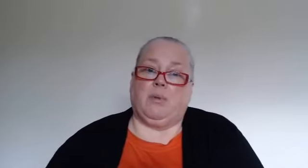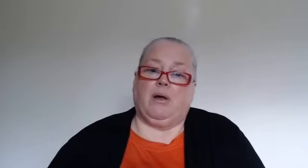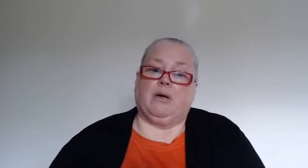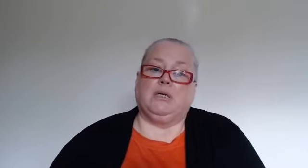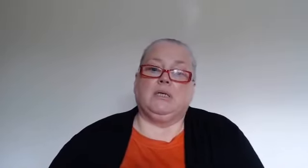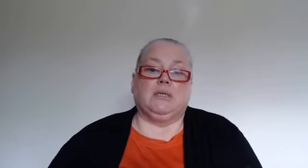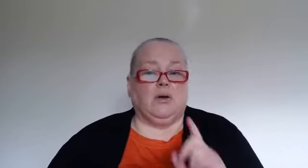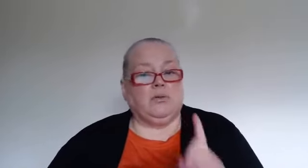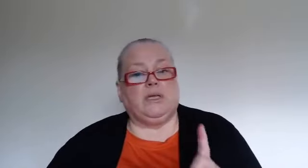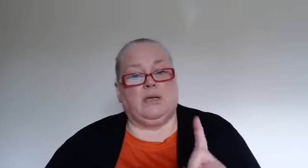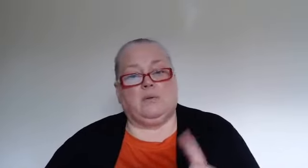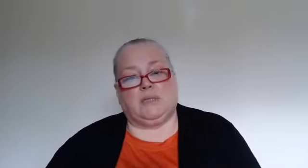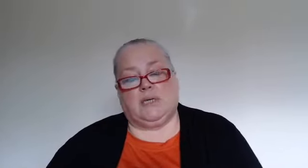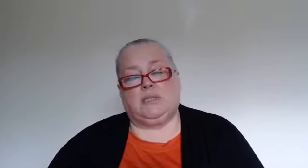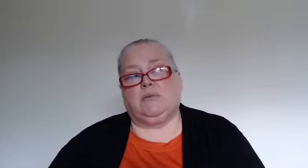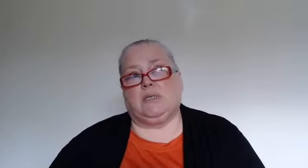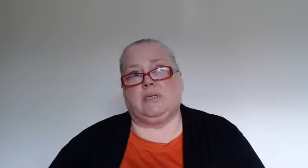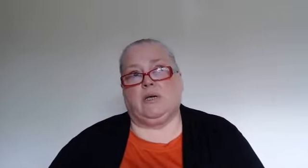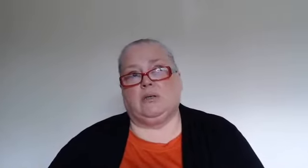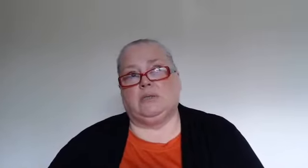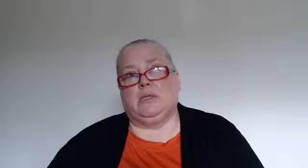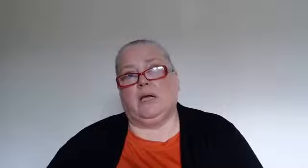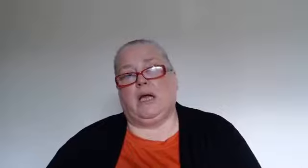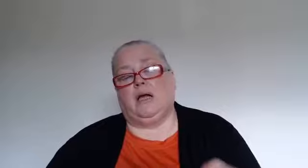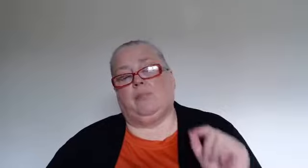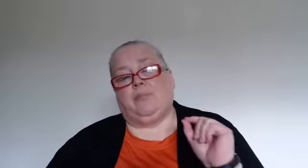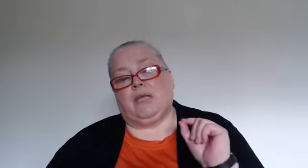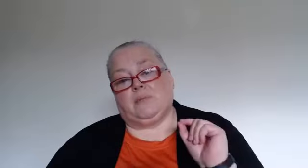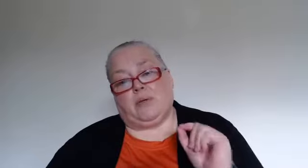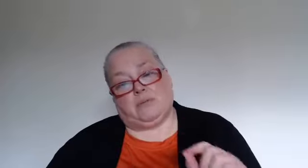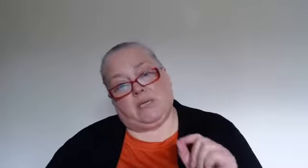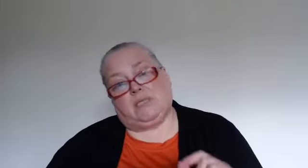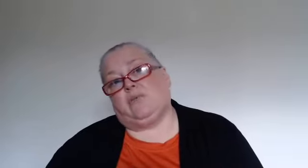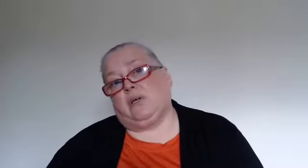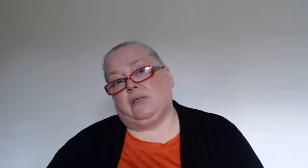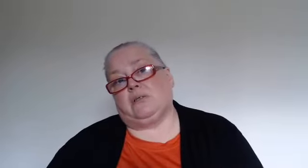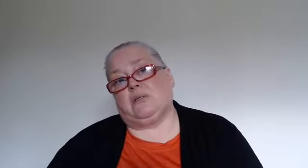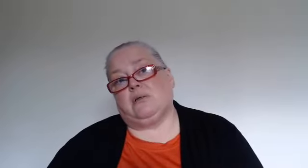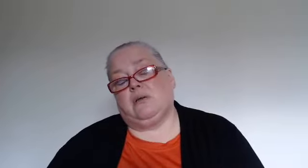blog. The only thing I will say to you is about domestic violence.